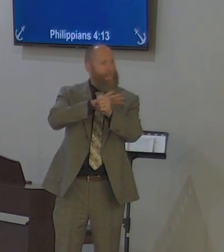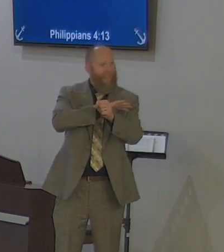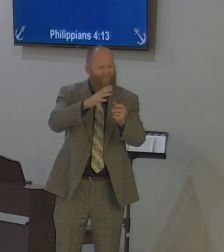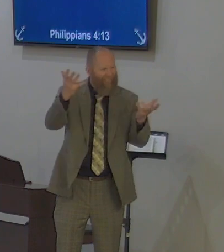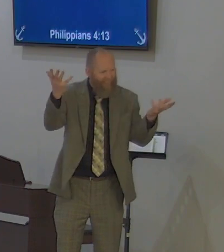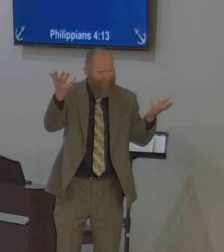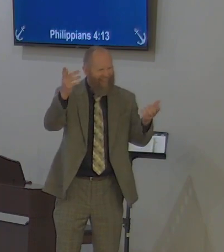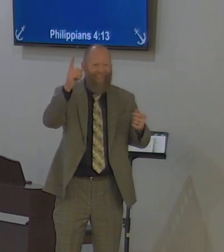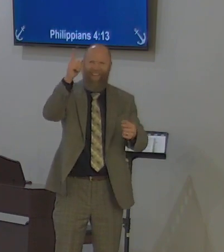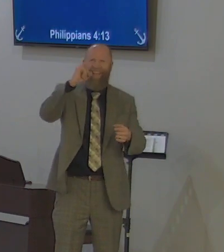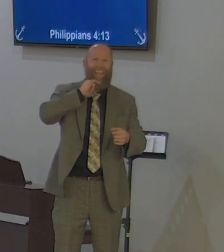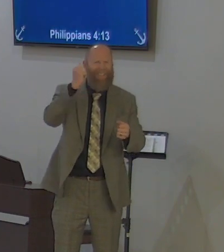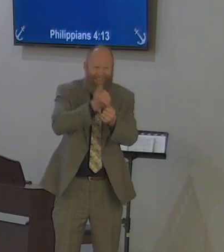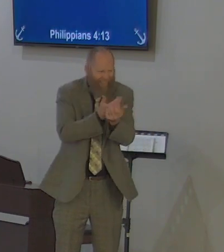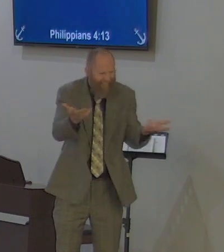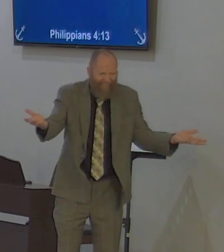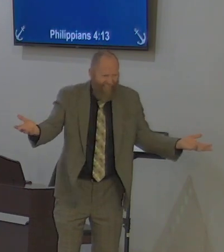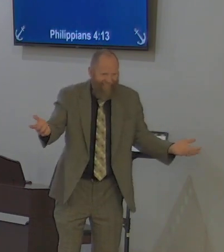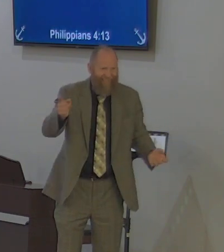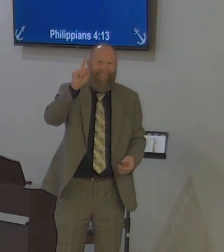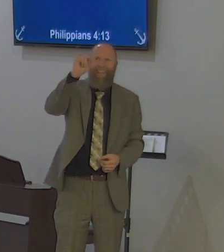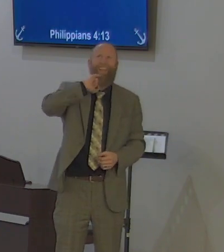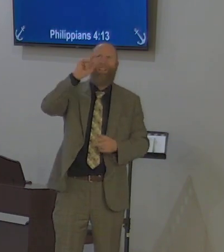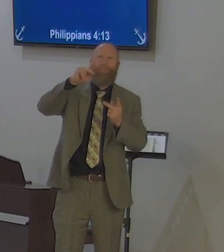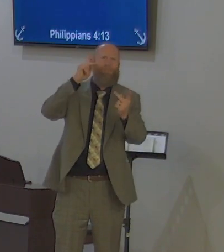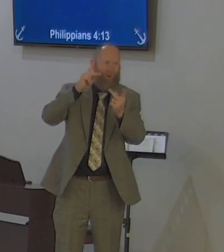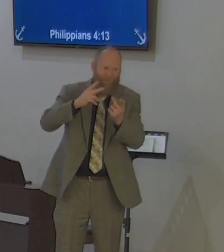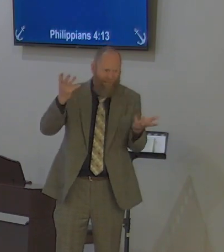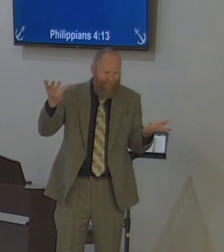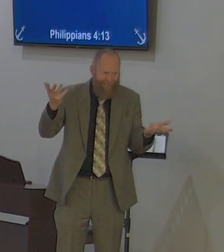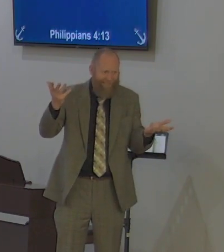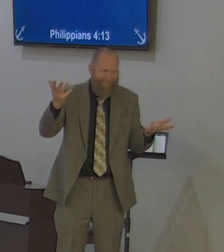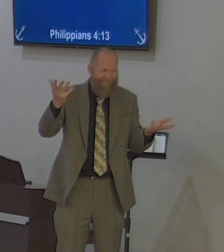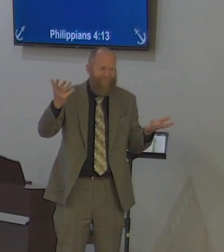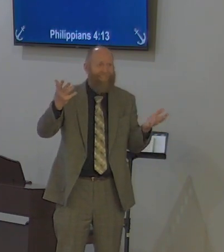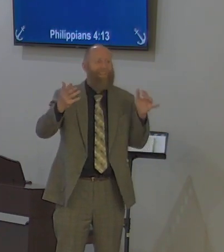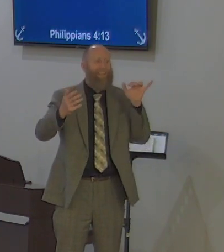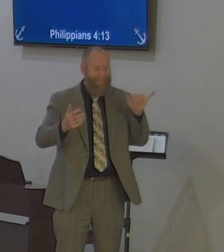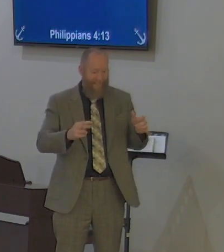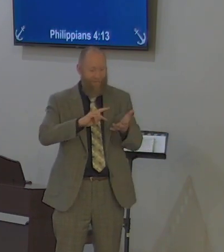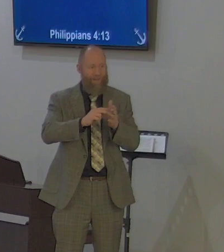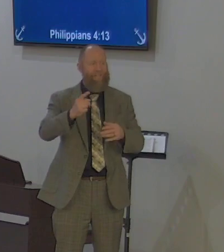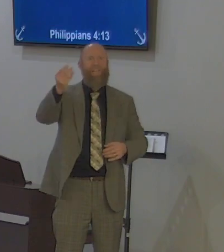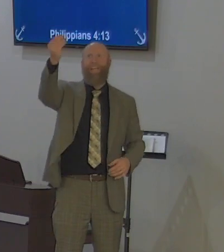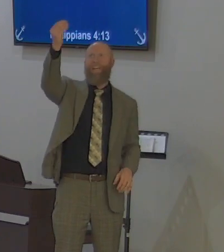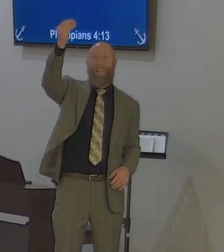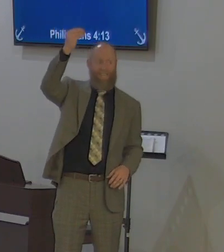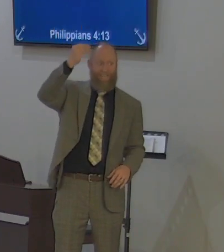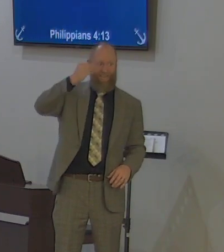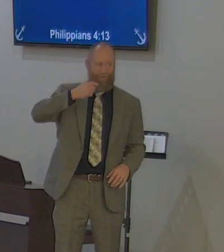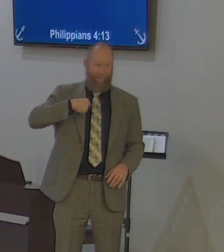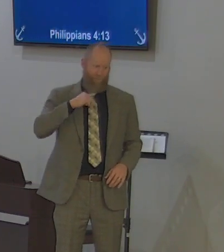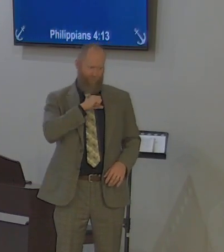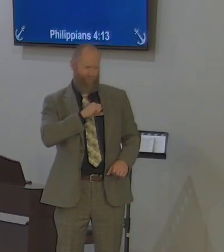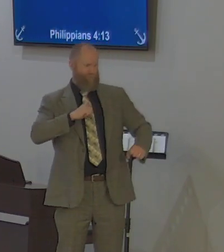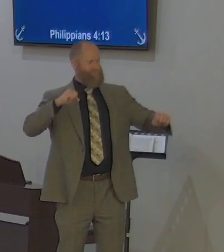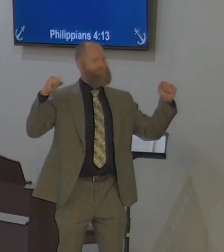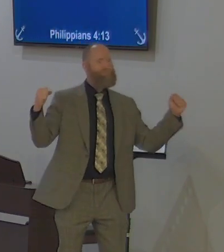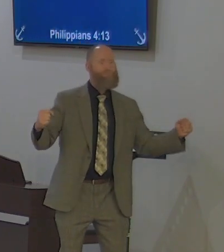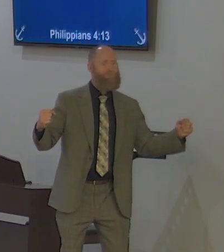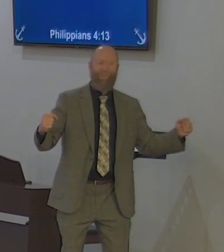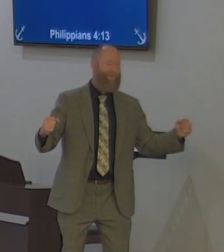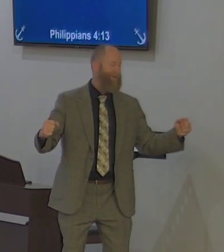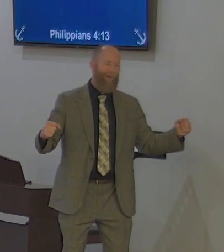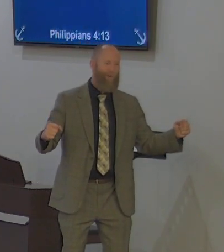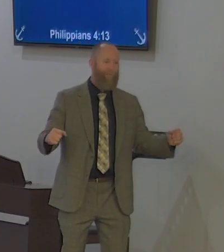all things through Christ. It's not that I can do all things. These are not superhero stunts. Can I tell you this? There are probably some things Paul couldn't do.